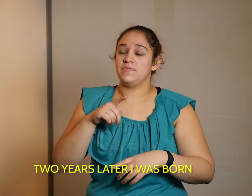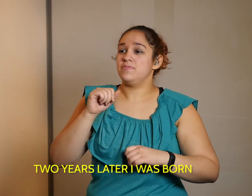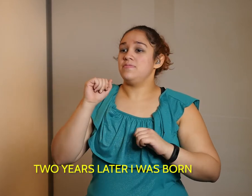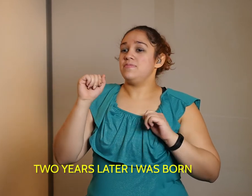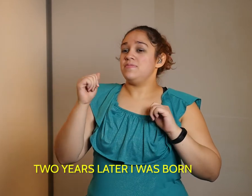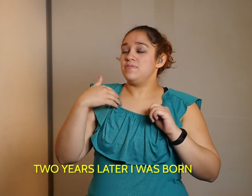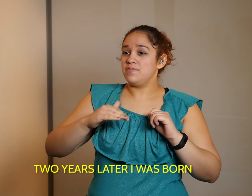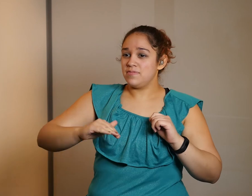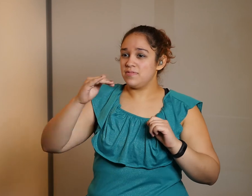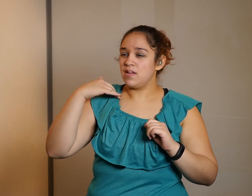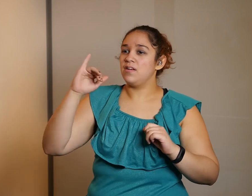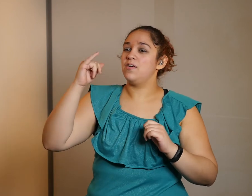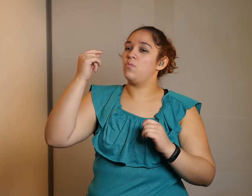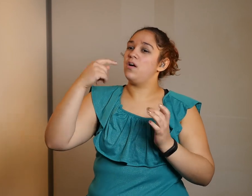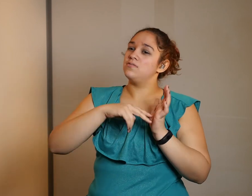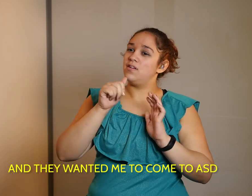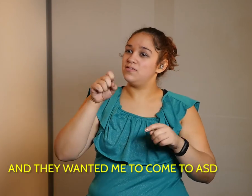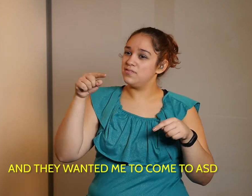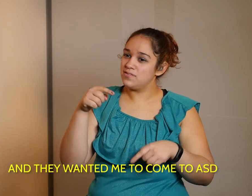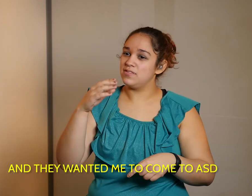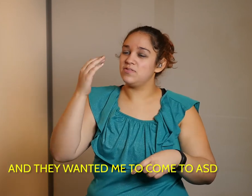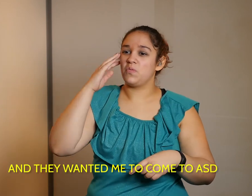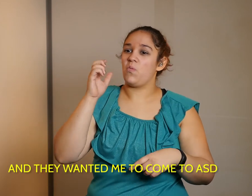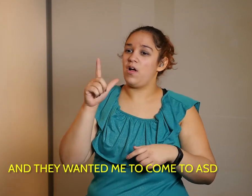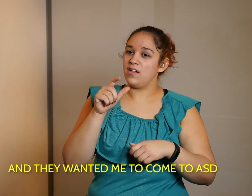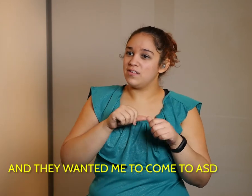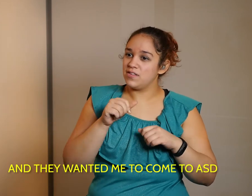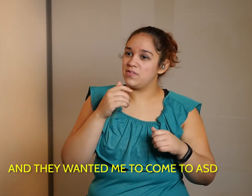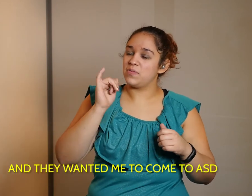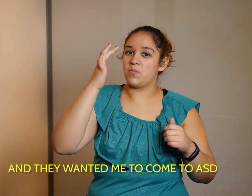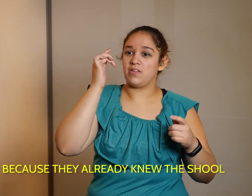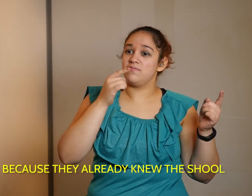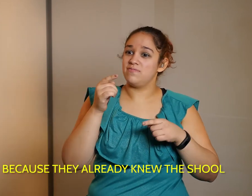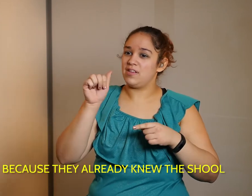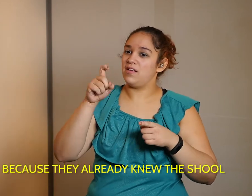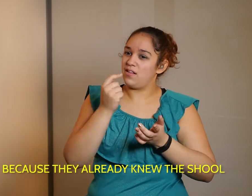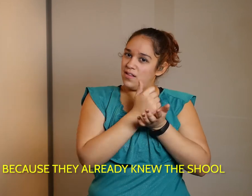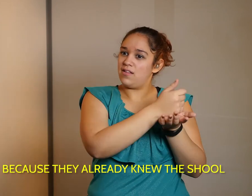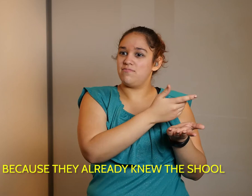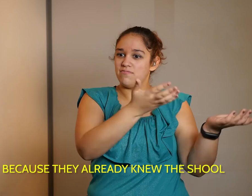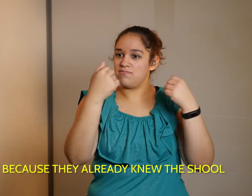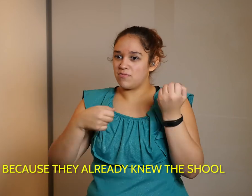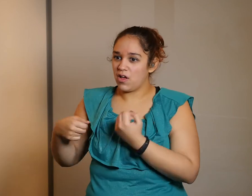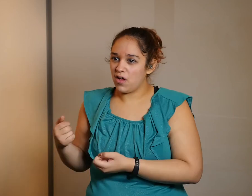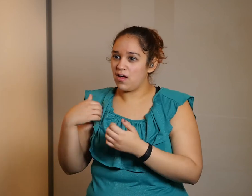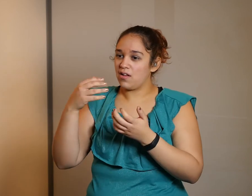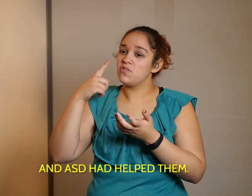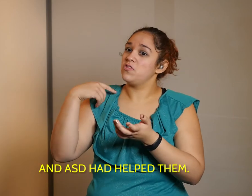was born. And they wanted me to come to ASD as well because they already knew the school and that